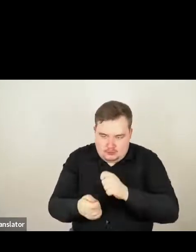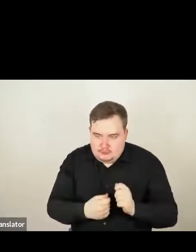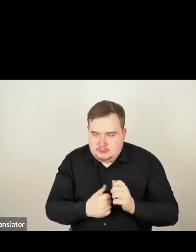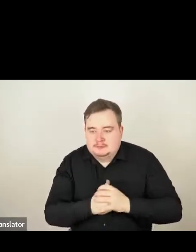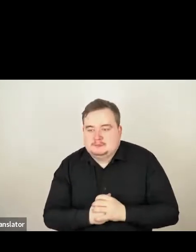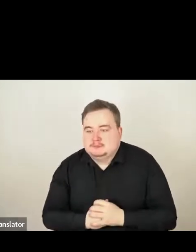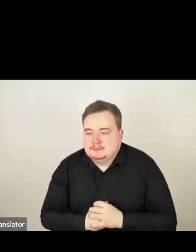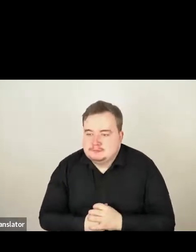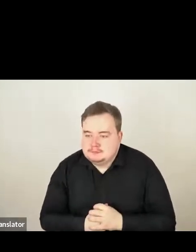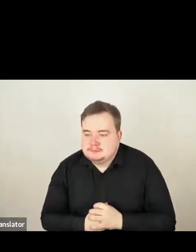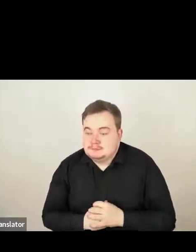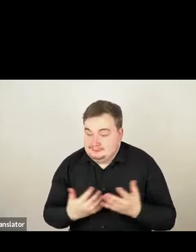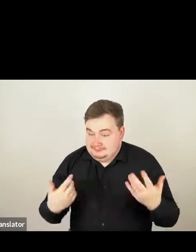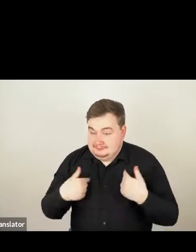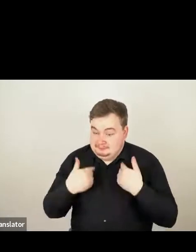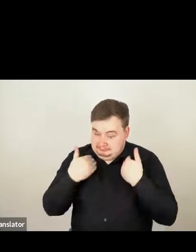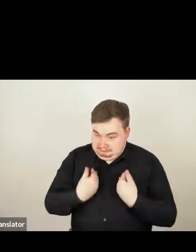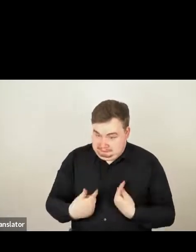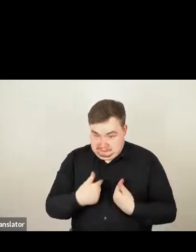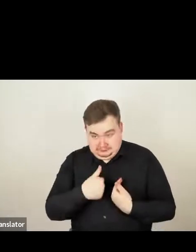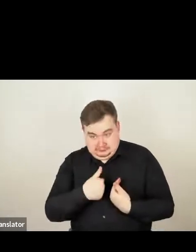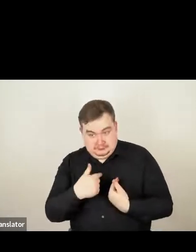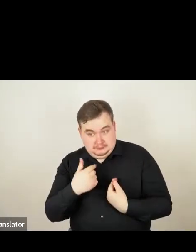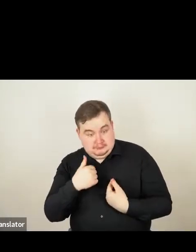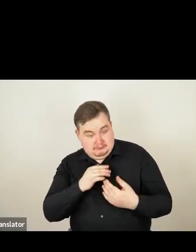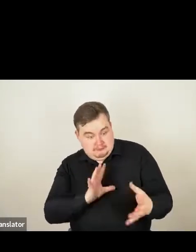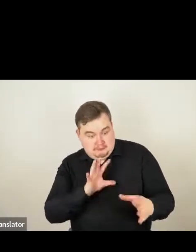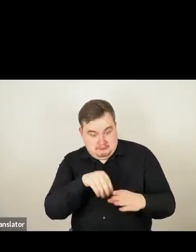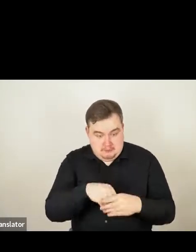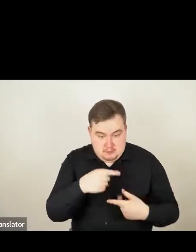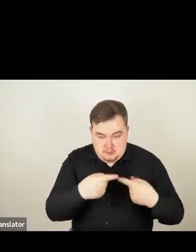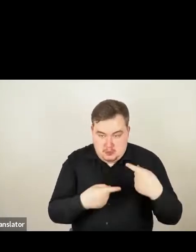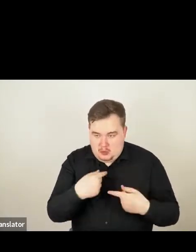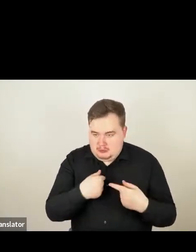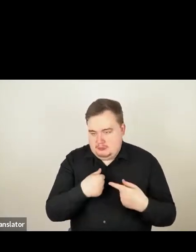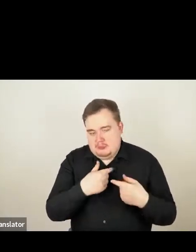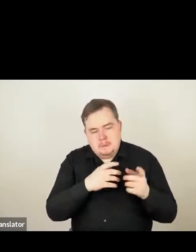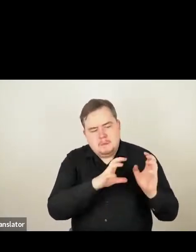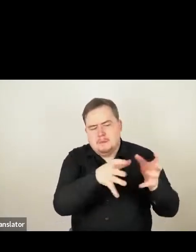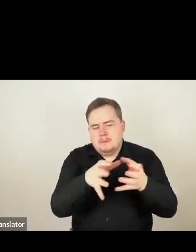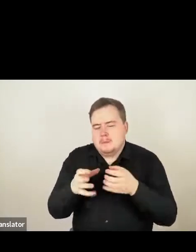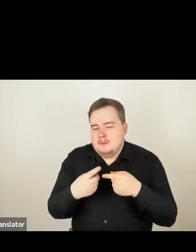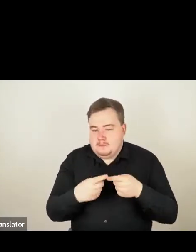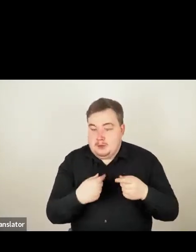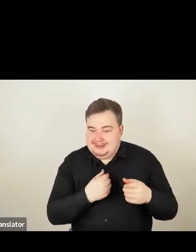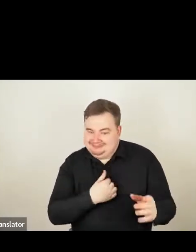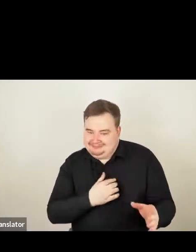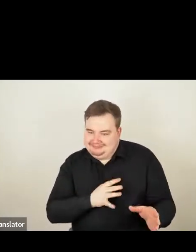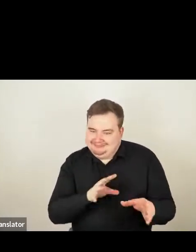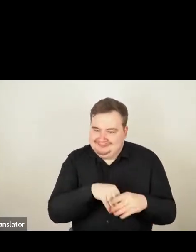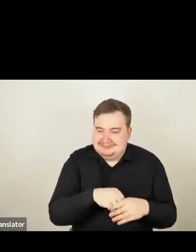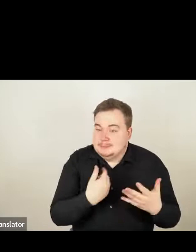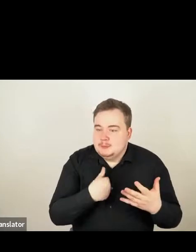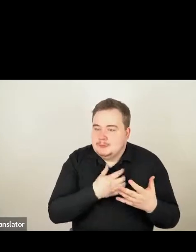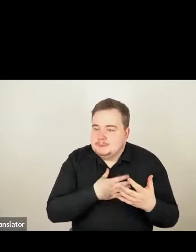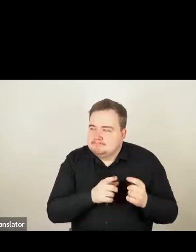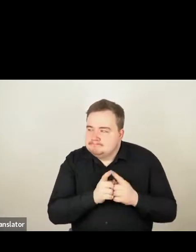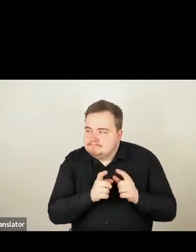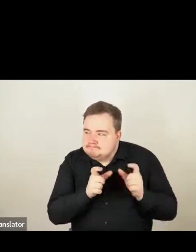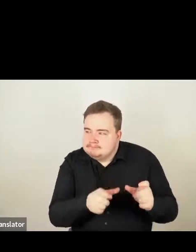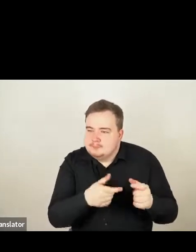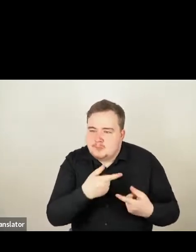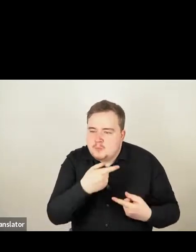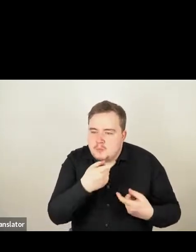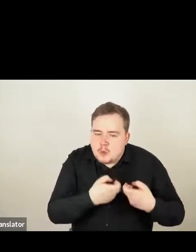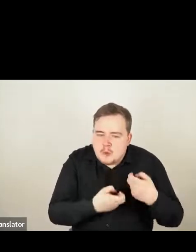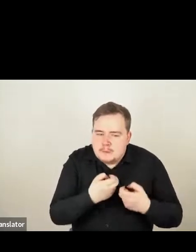political party to win is because I think we have the better answers to the problems of our society. It's not